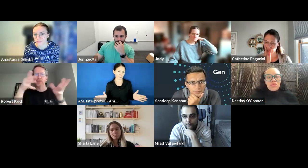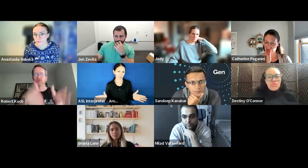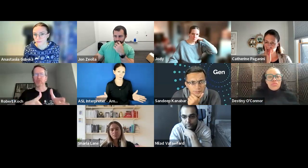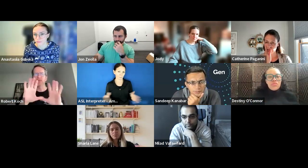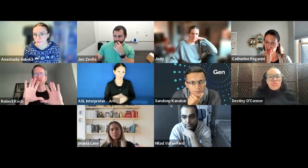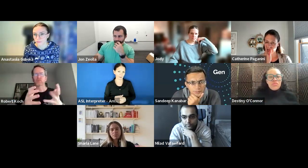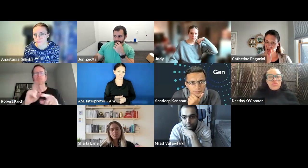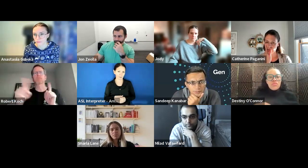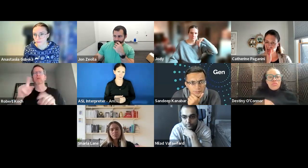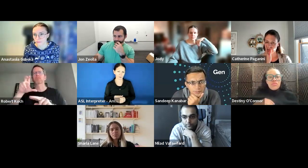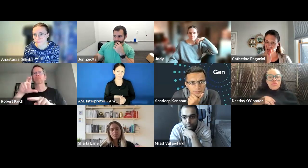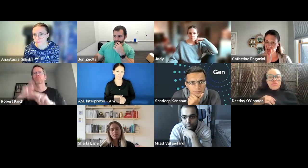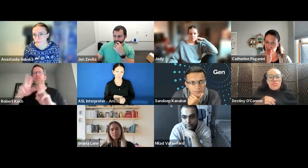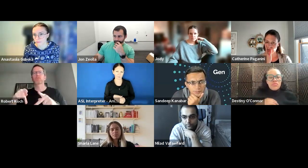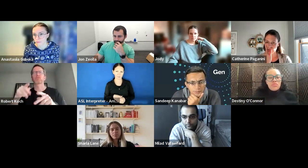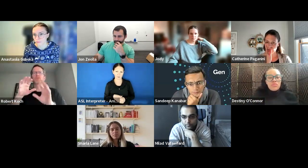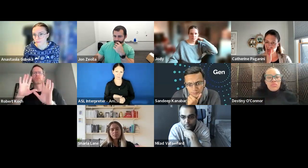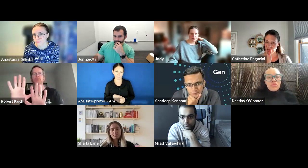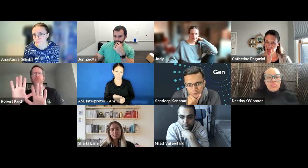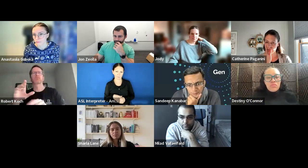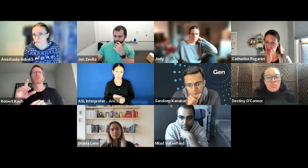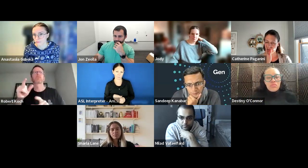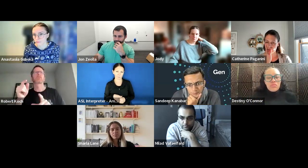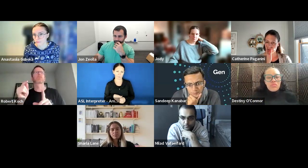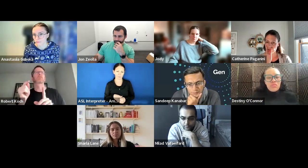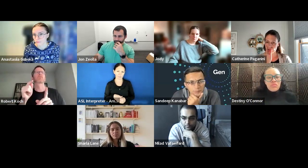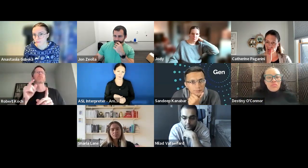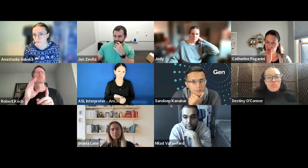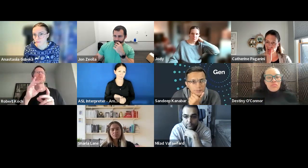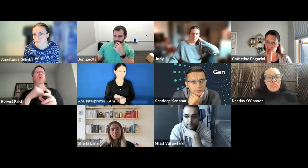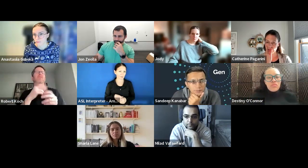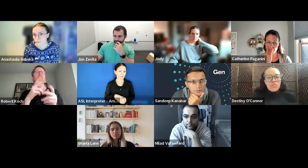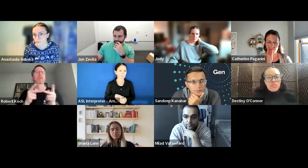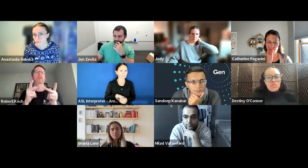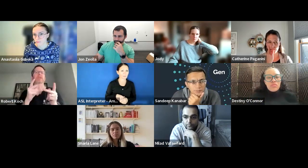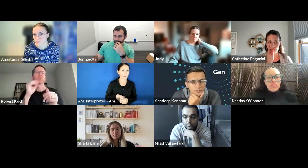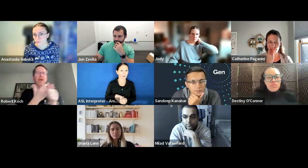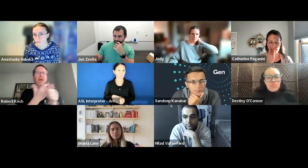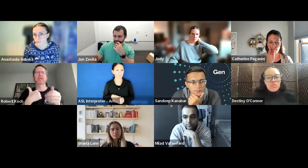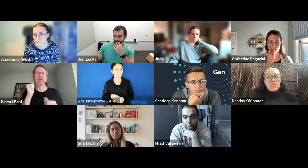to be in an organized manner. And I'm not sure if he shared with the rest of the group, but the chairperson,